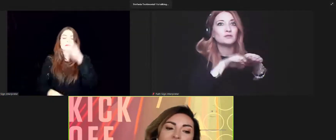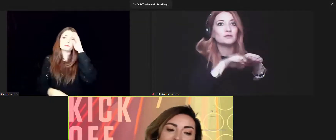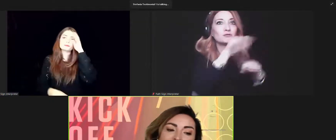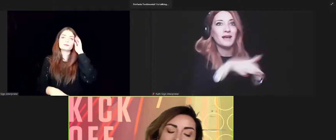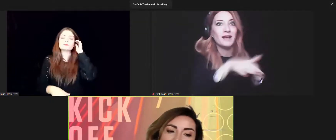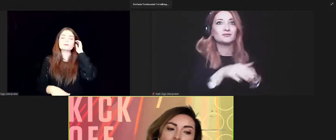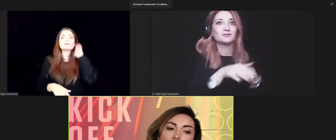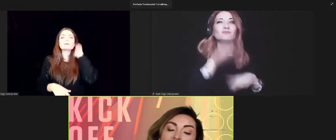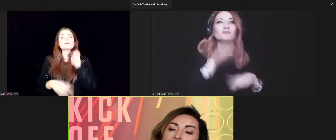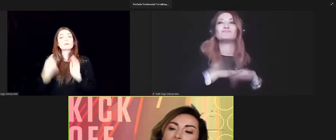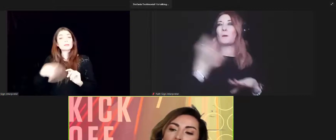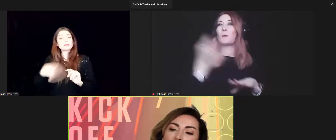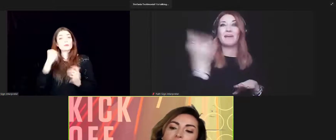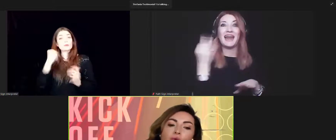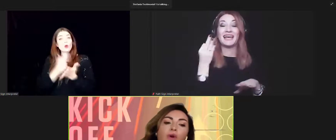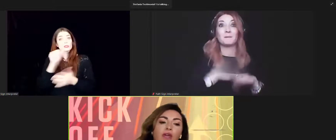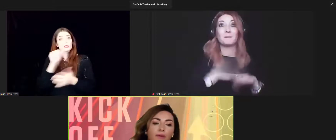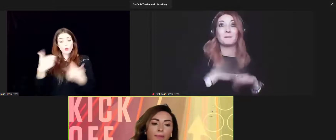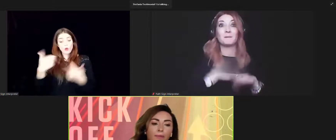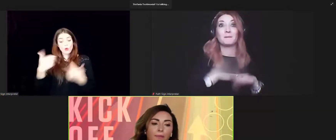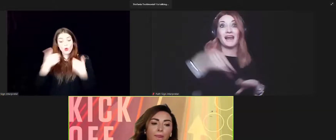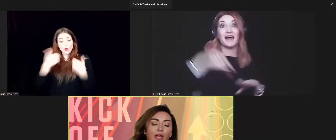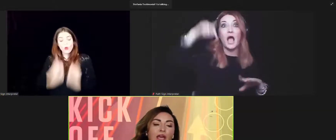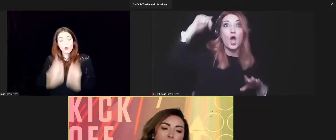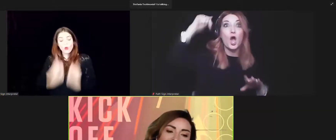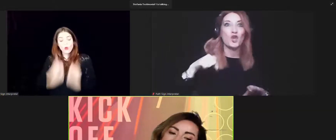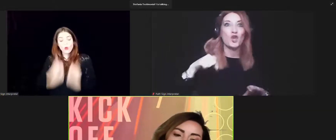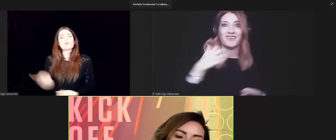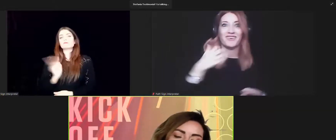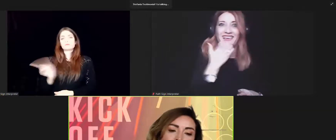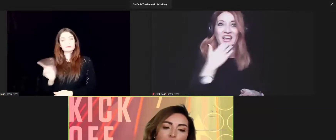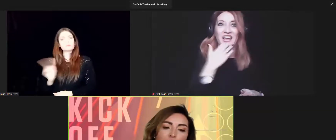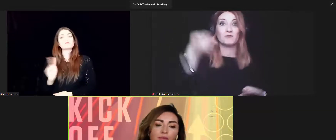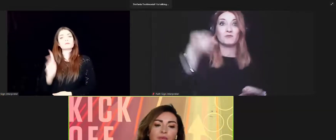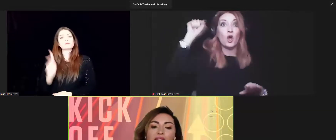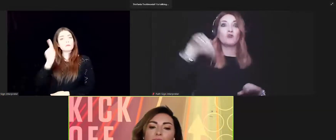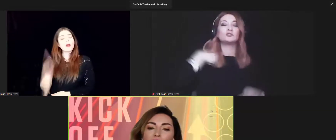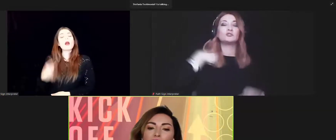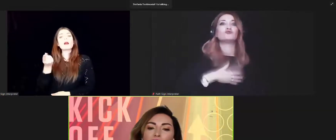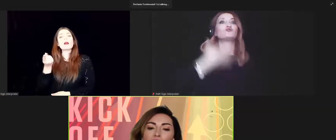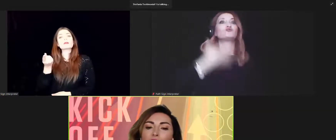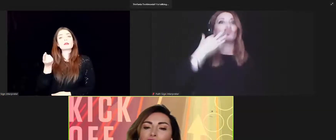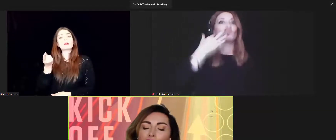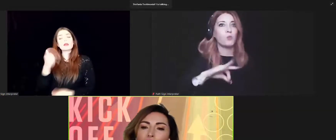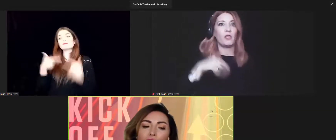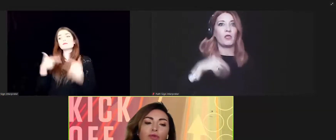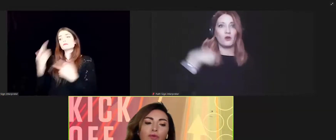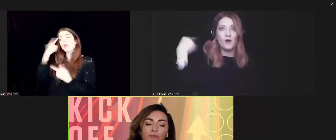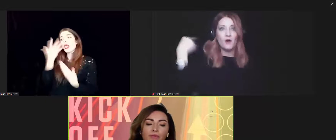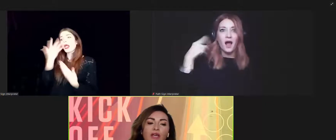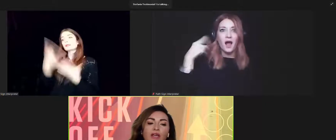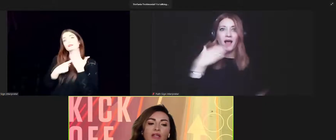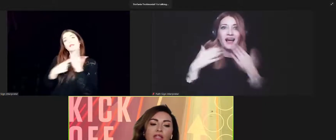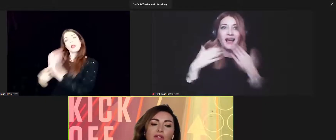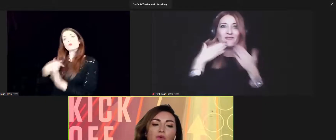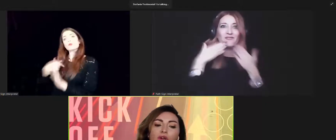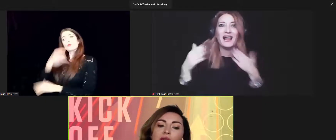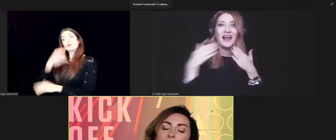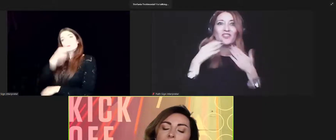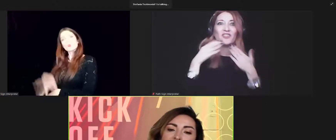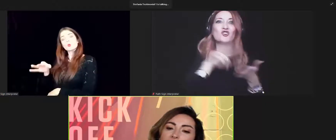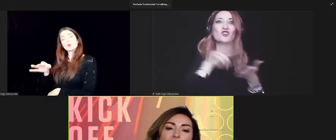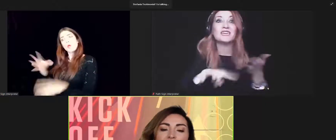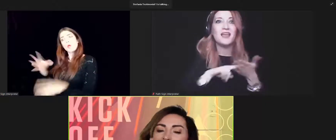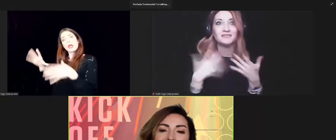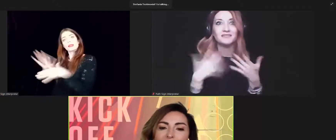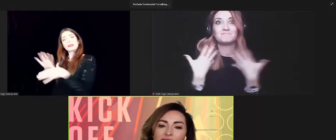by example in a stronger way. If it's possible for me, it's possible for you too. This work in